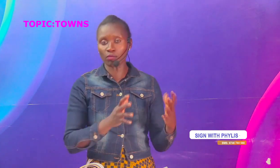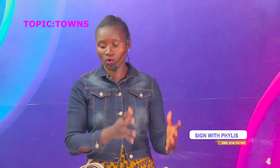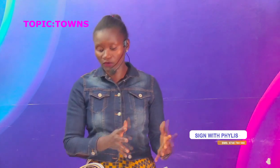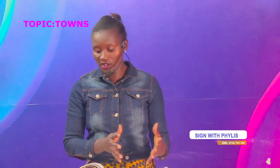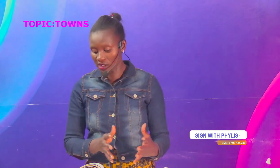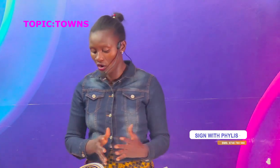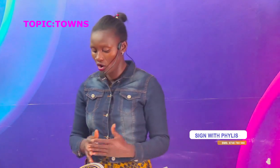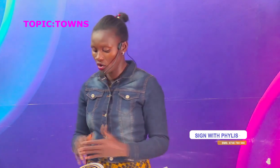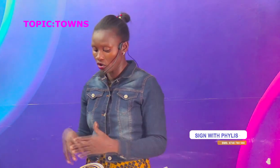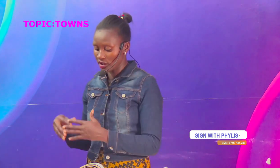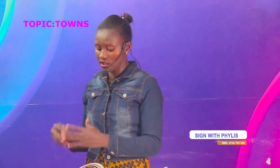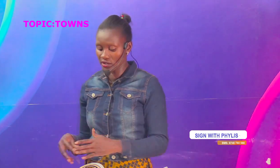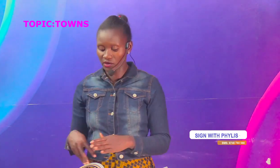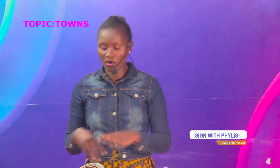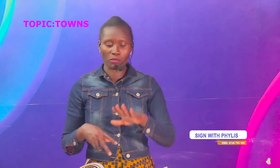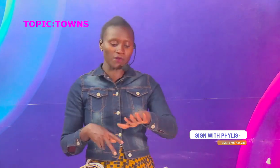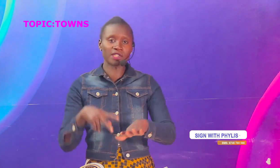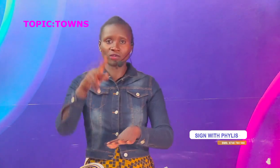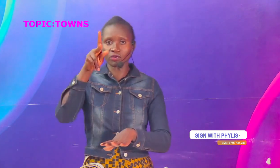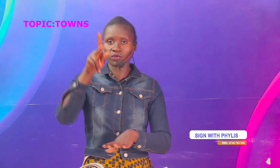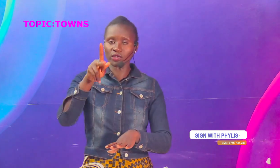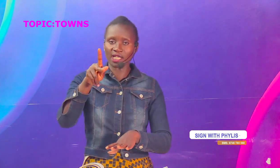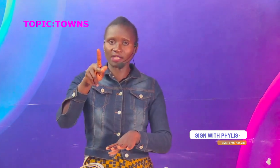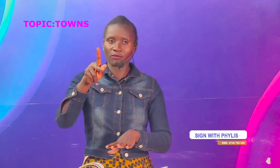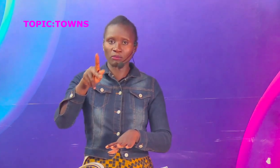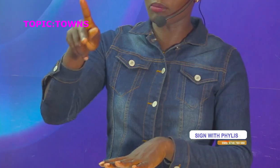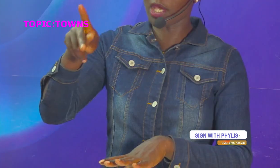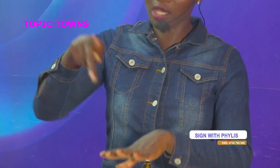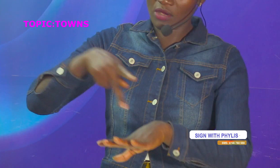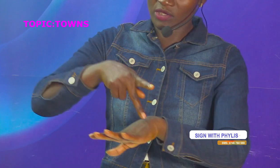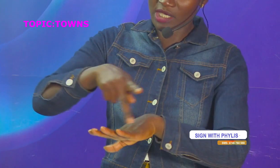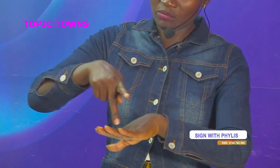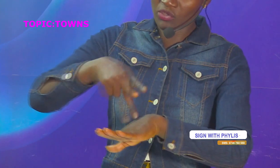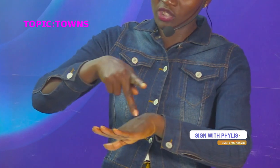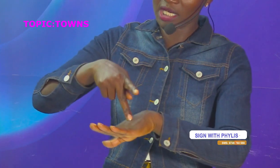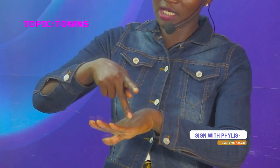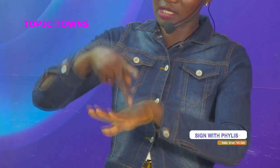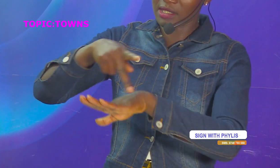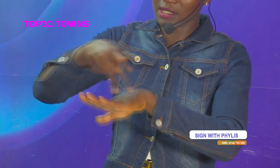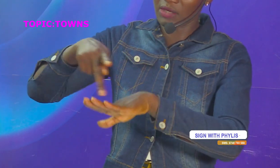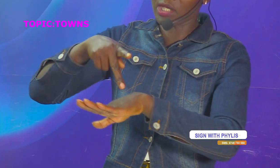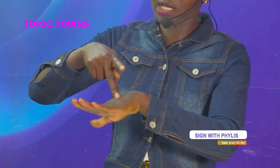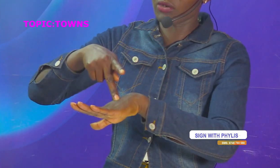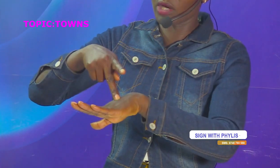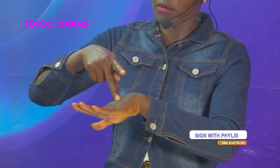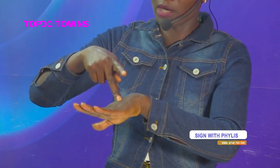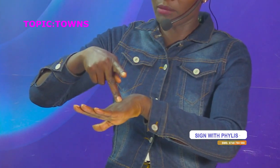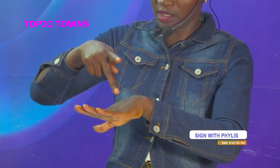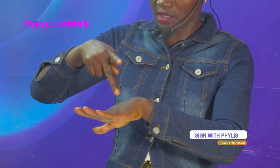province or district. So province, we use letter P. We just push it like this, surrounding it on your palm hand,